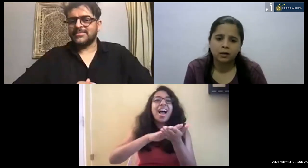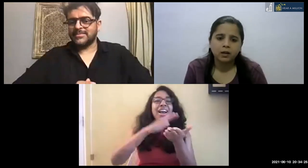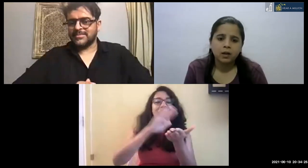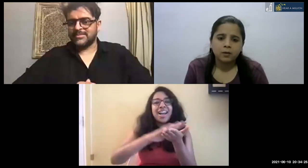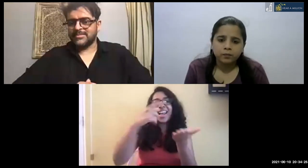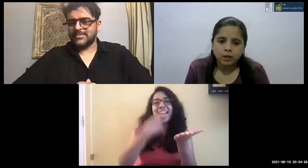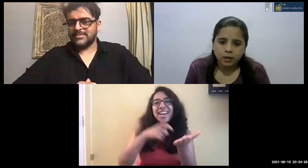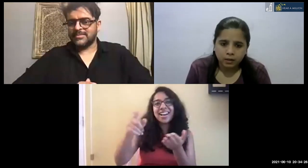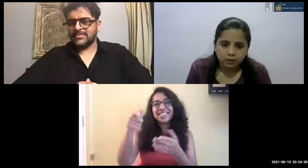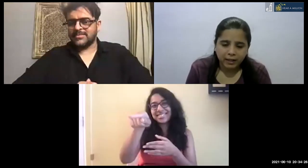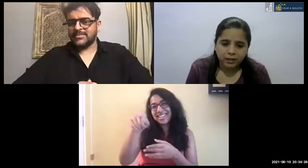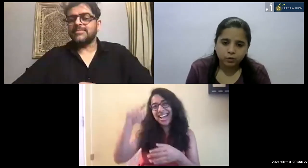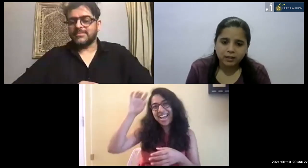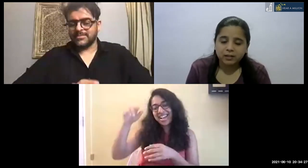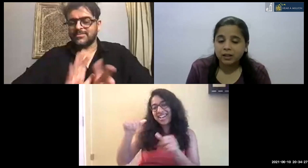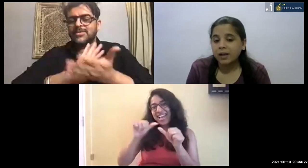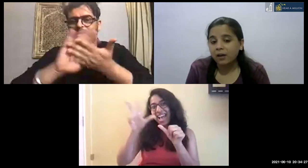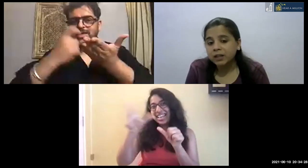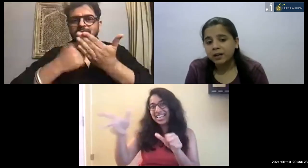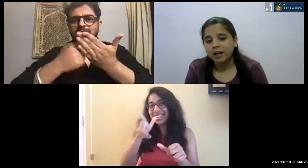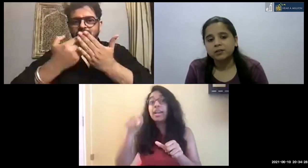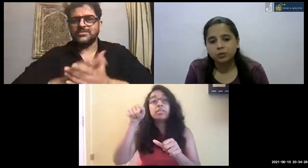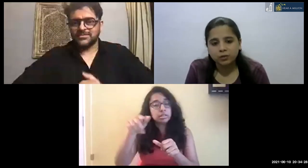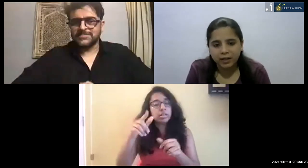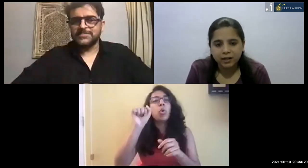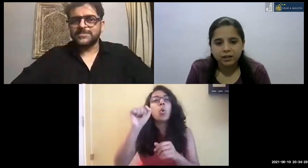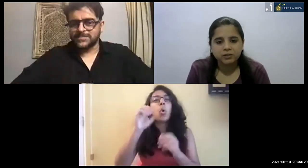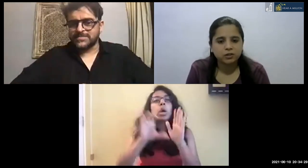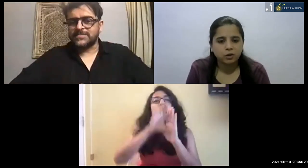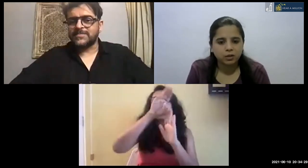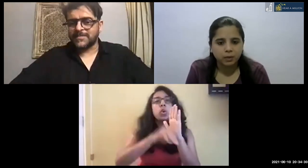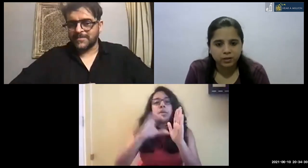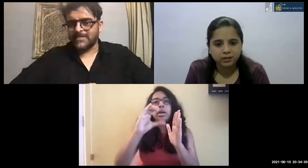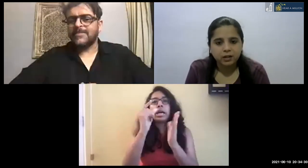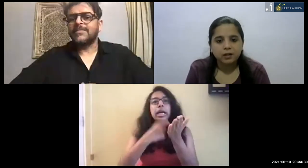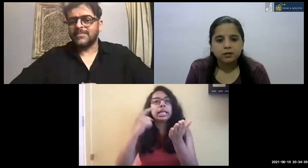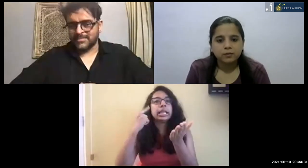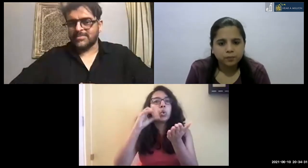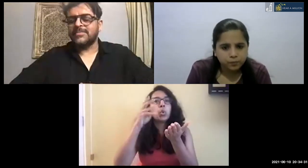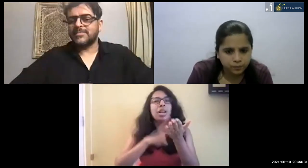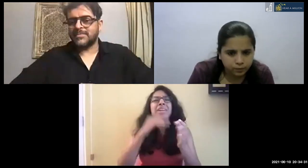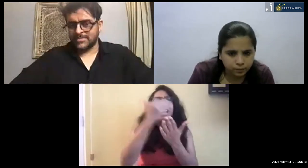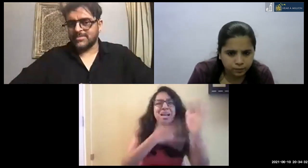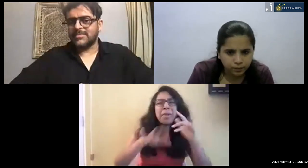June, like you say, we have the Haryana schools, right? Ankit just talked about it.